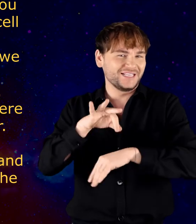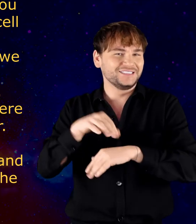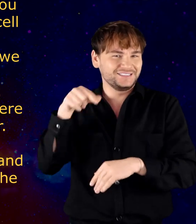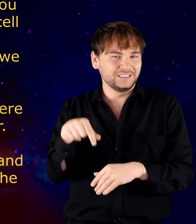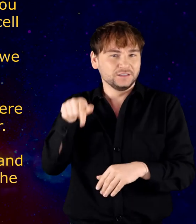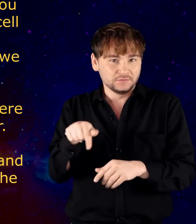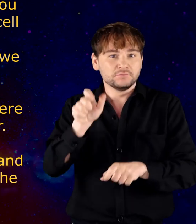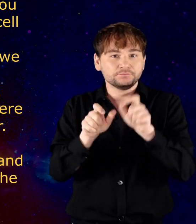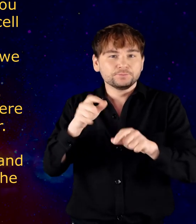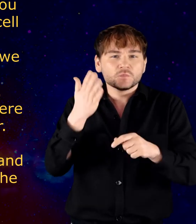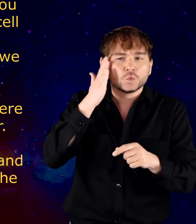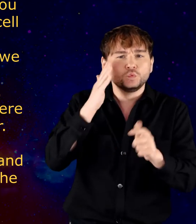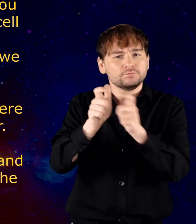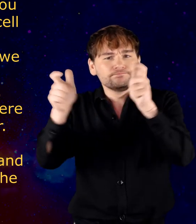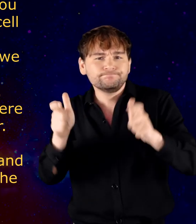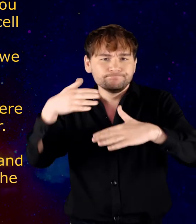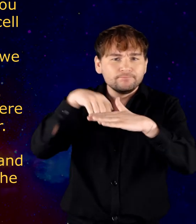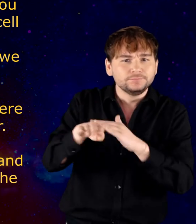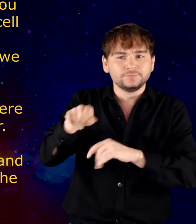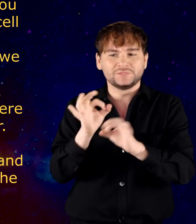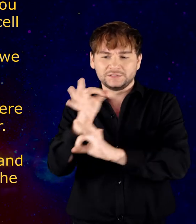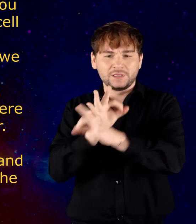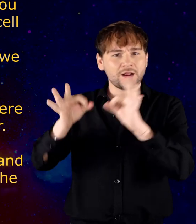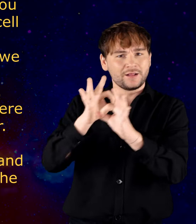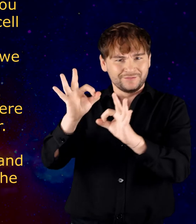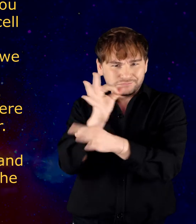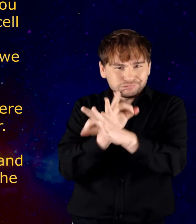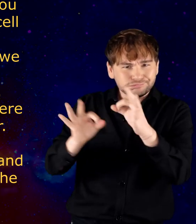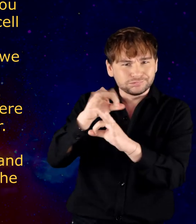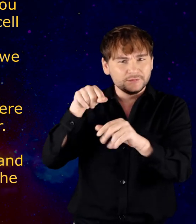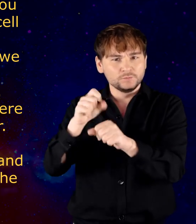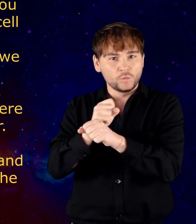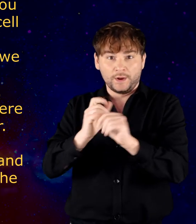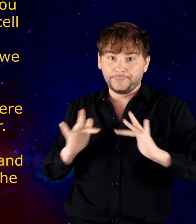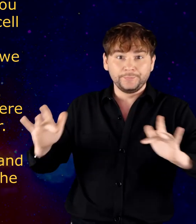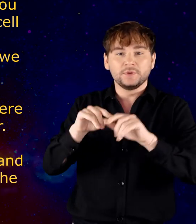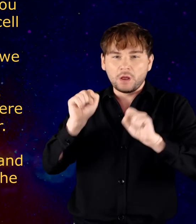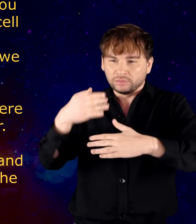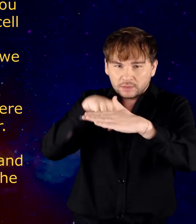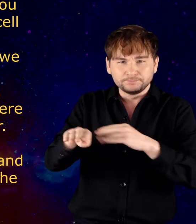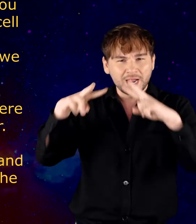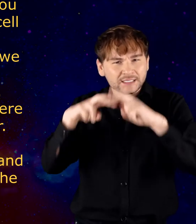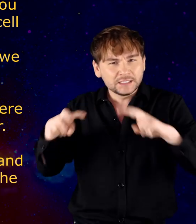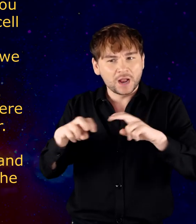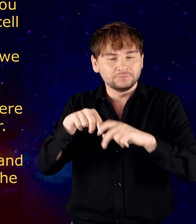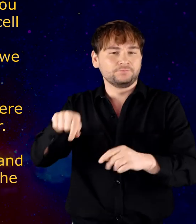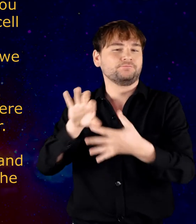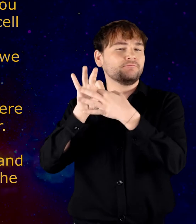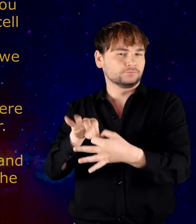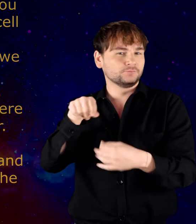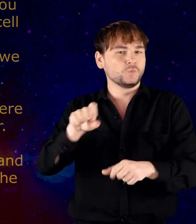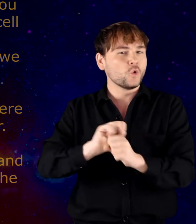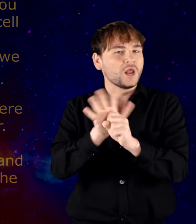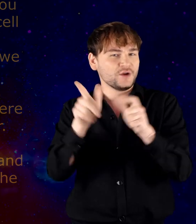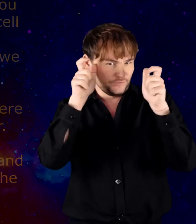the Erasmus Medical Center who has a BSL-3 safe facility and can do in